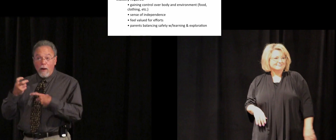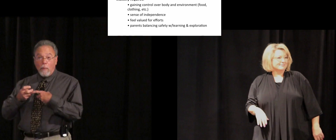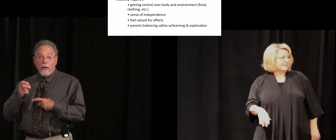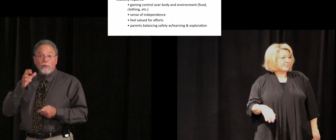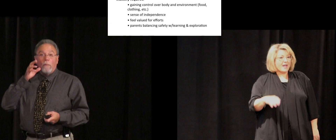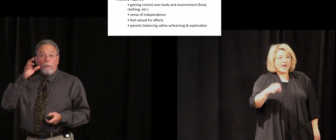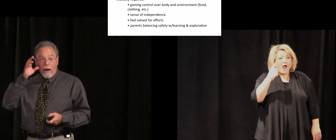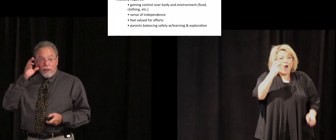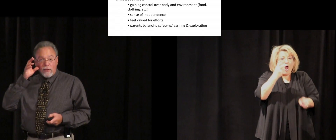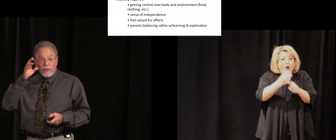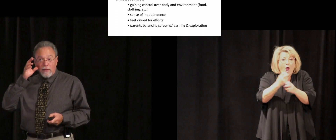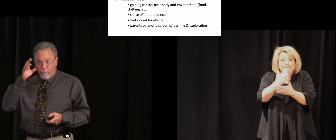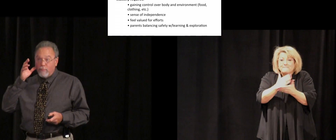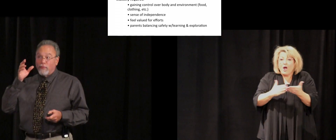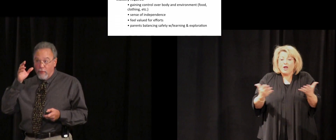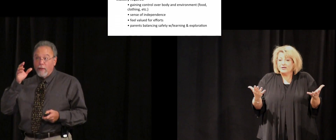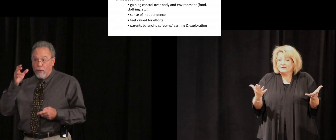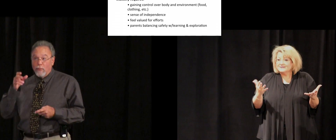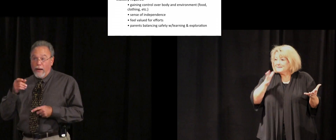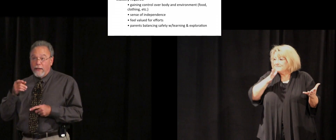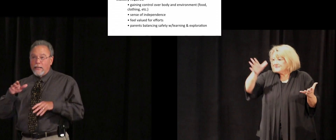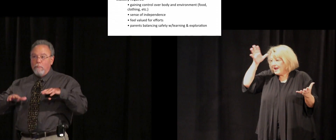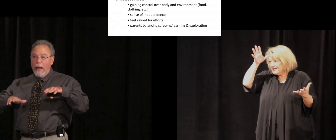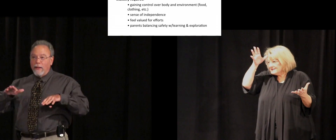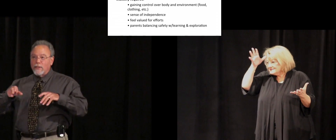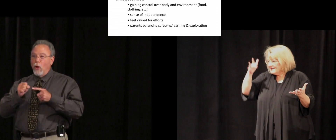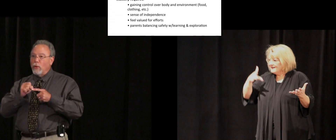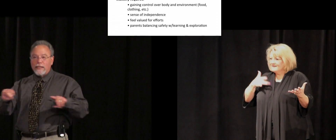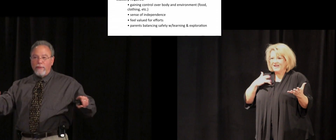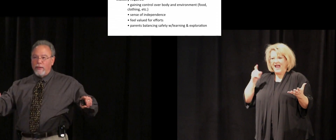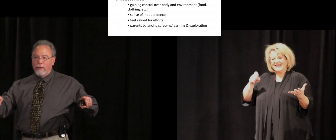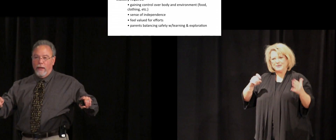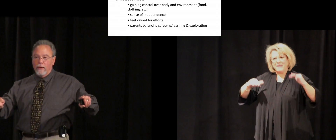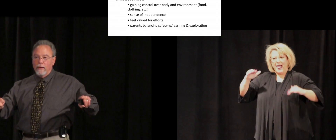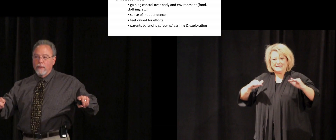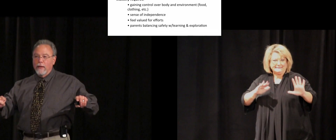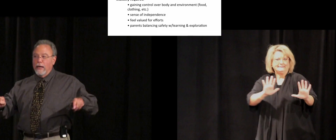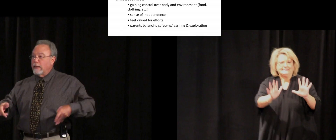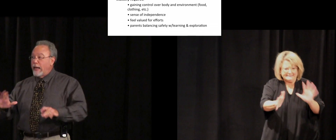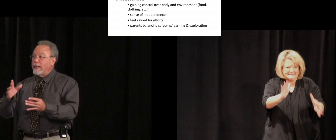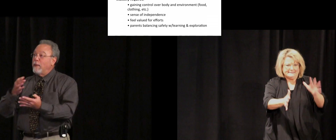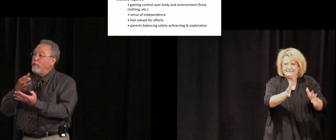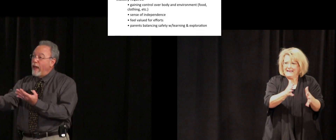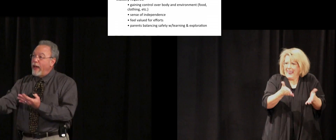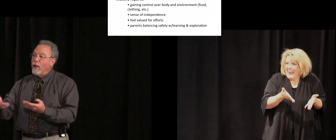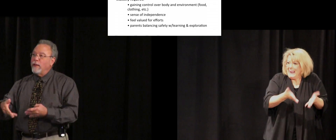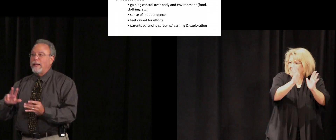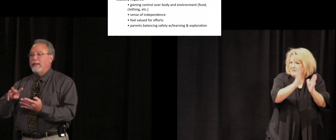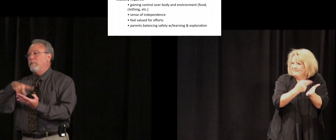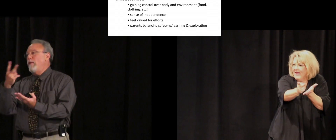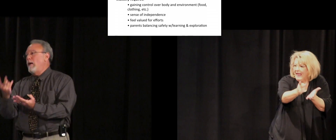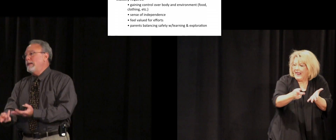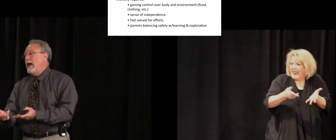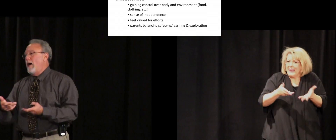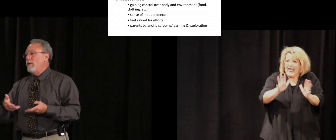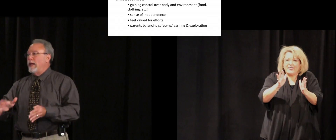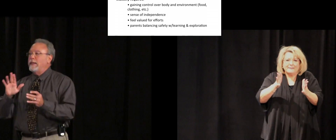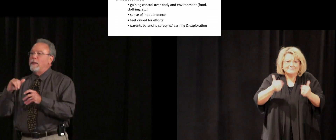being highly restrictive or cautious, lacking exploration and opportunities for